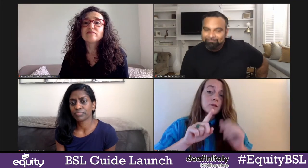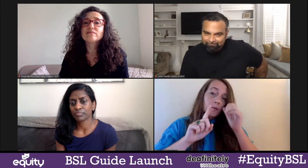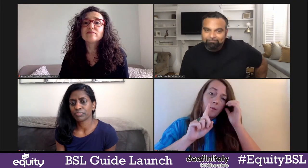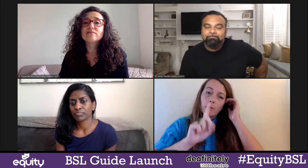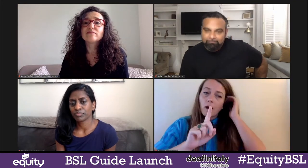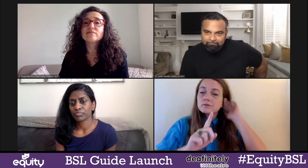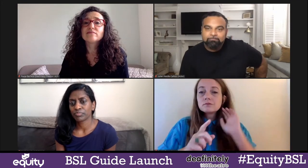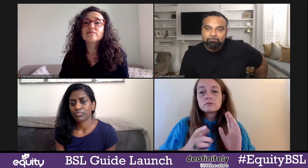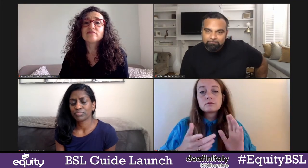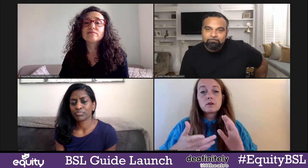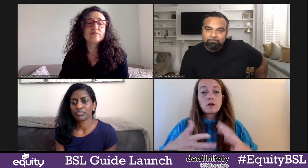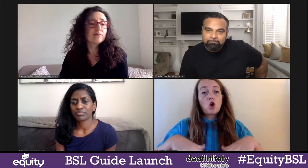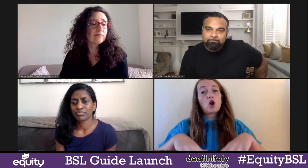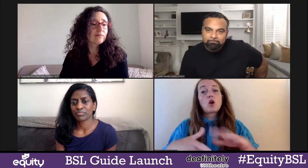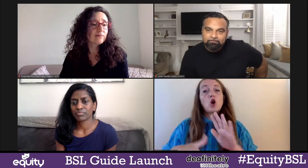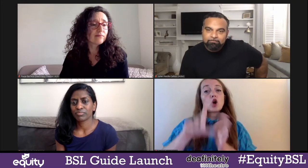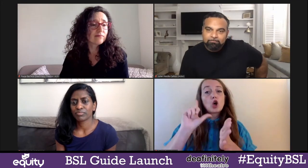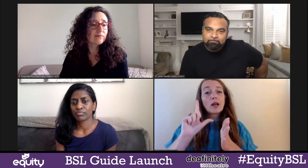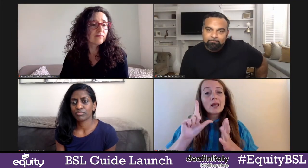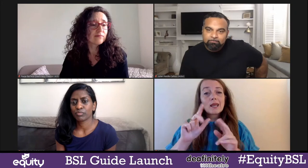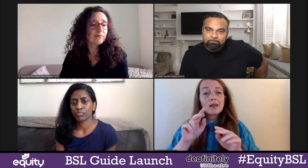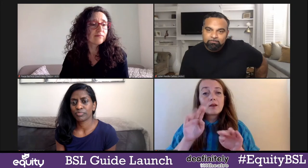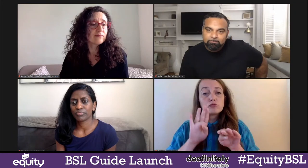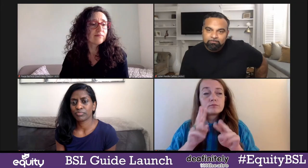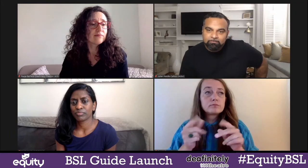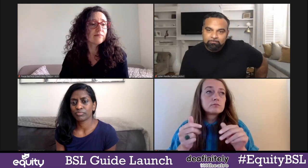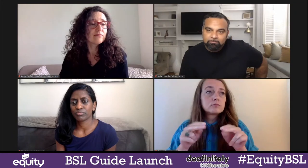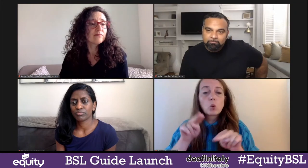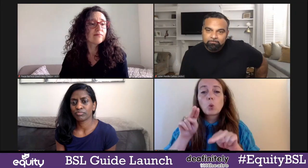sign language, they have the skills, they have the talent.